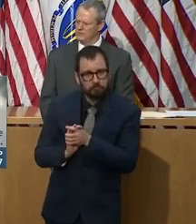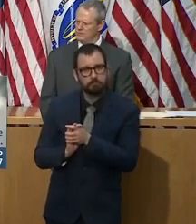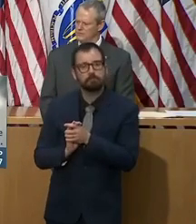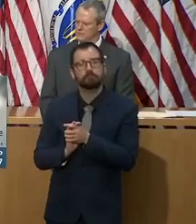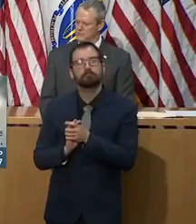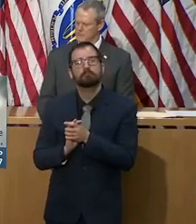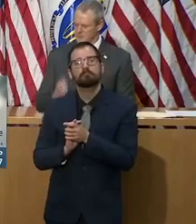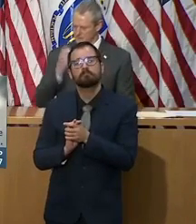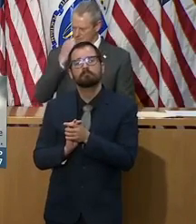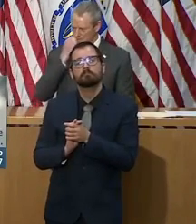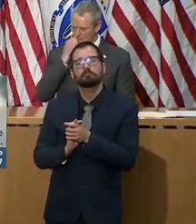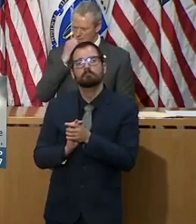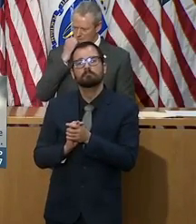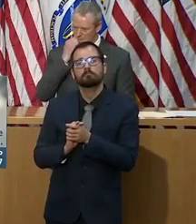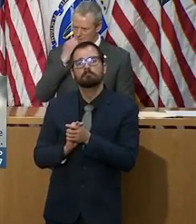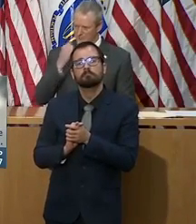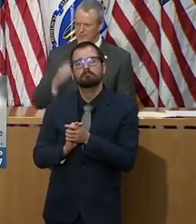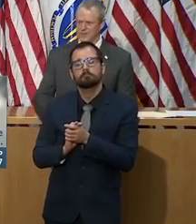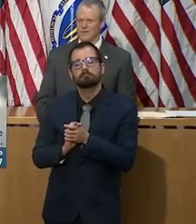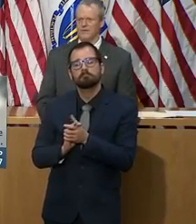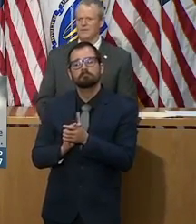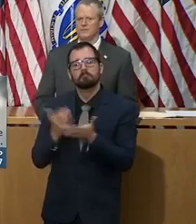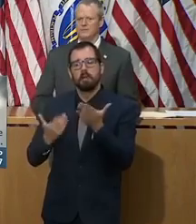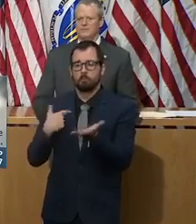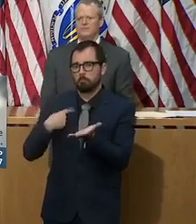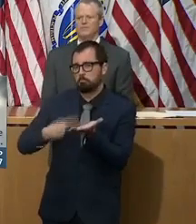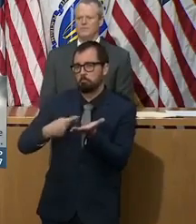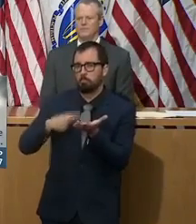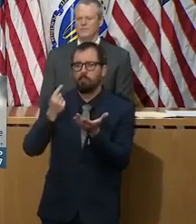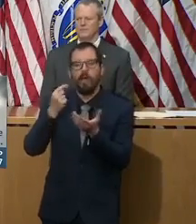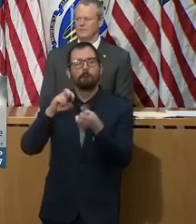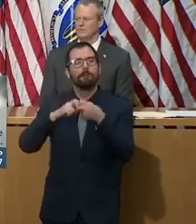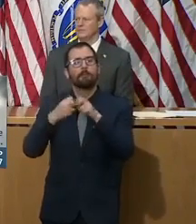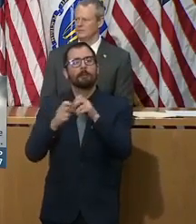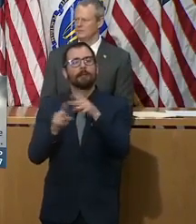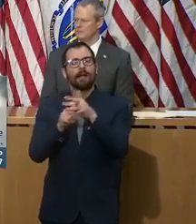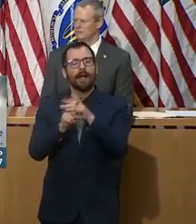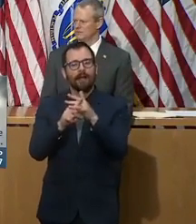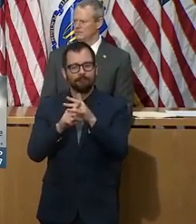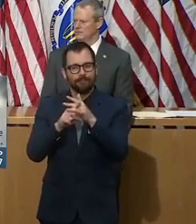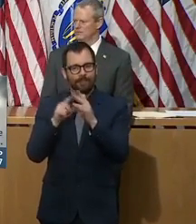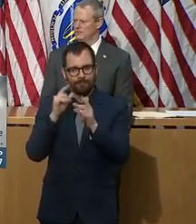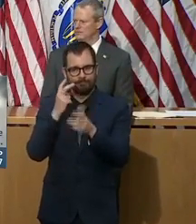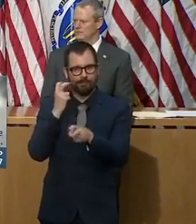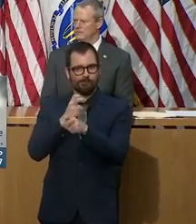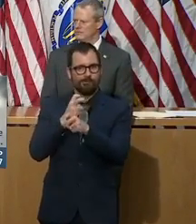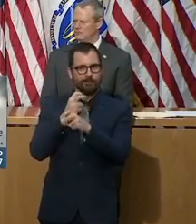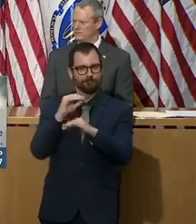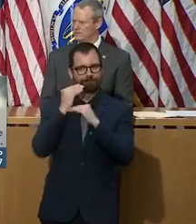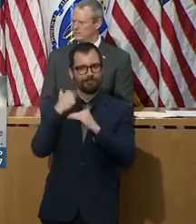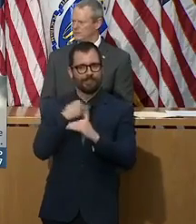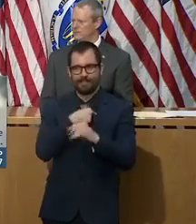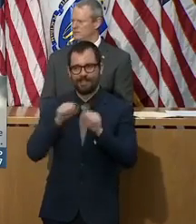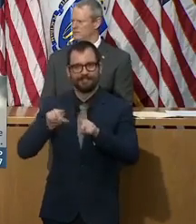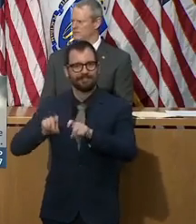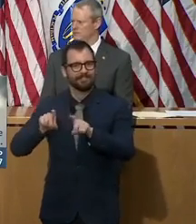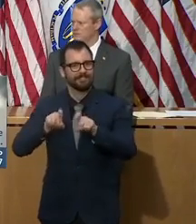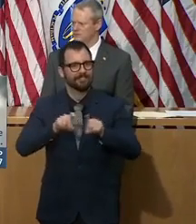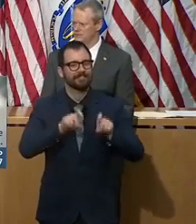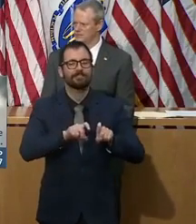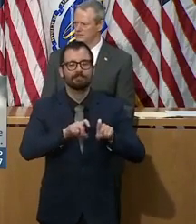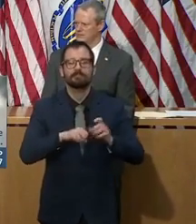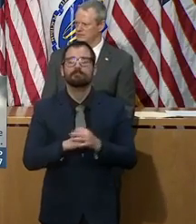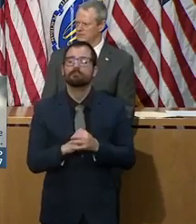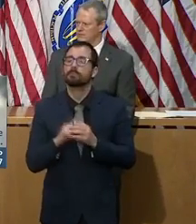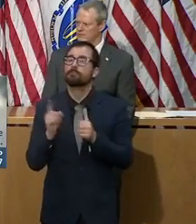testing program for nursing homes, it was nursing homes requesting to test symptomatic patients. And we